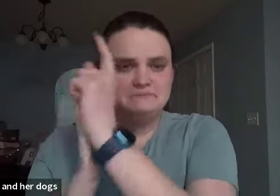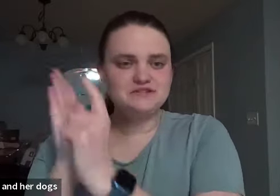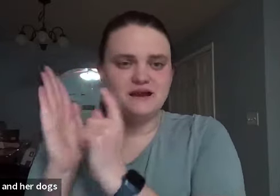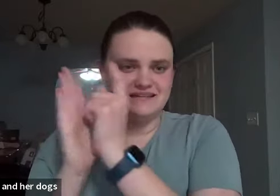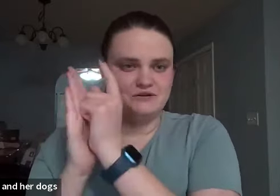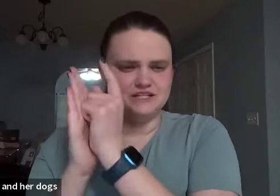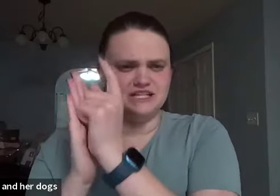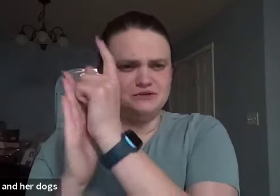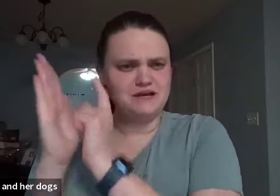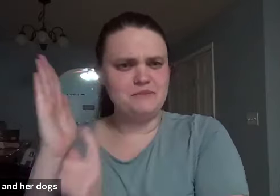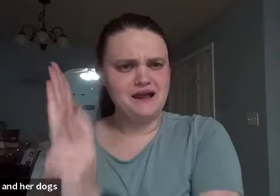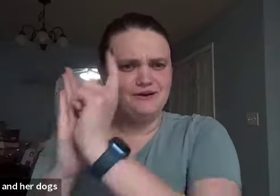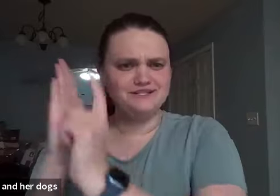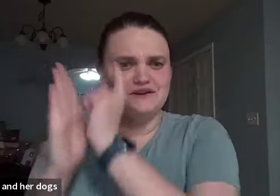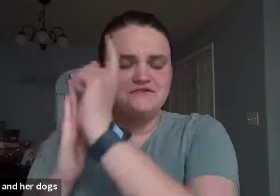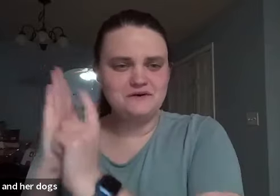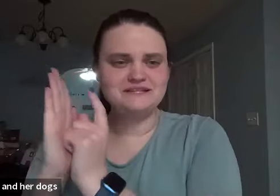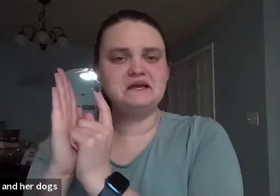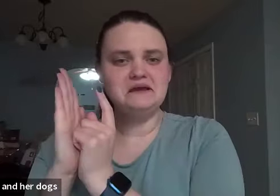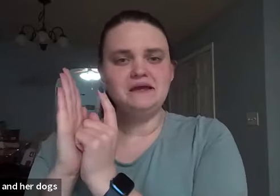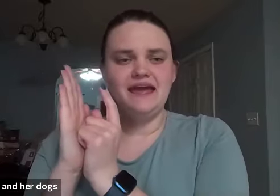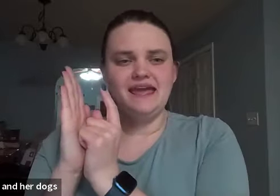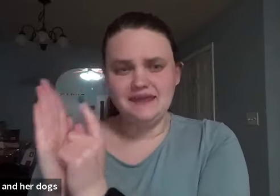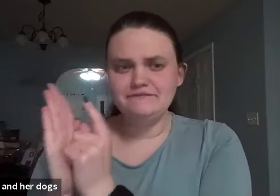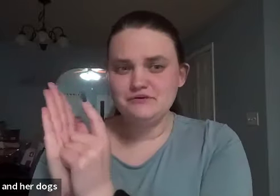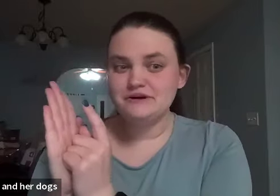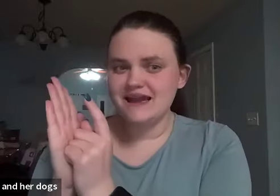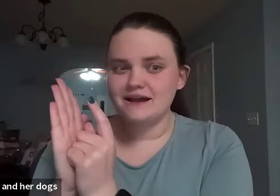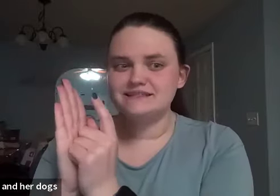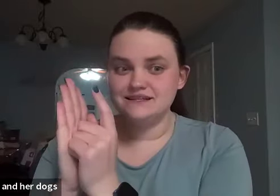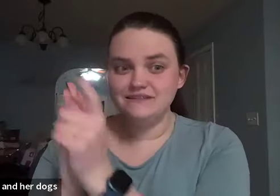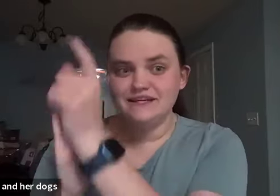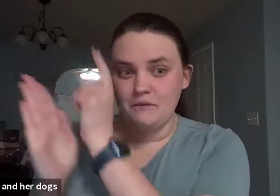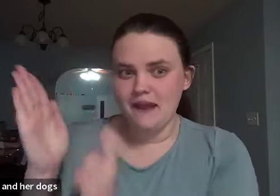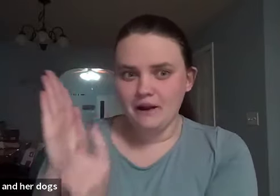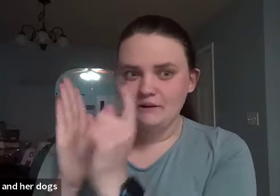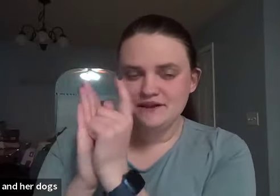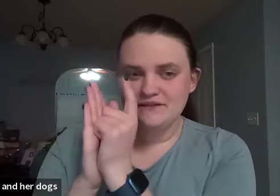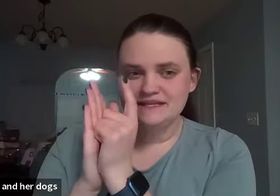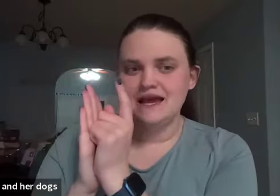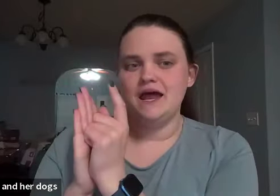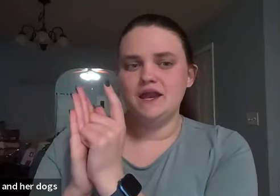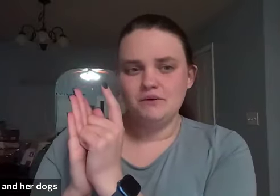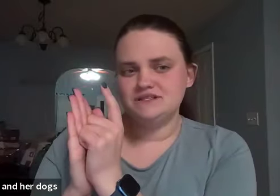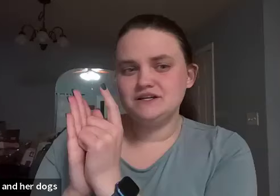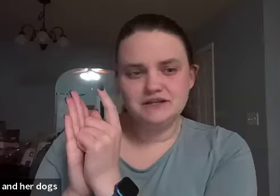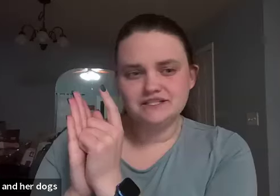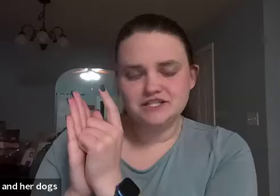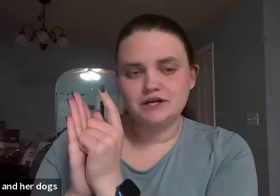People do ask that question. Do I go backwards? Do I go forwards? And I'm like, if you were to accidentally go backwards on this, no one's going to look at you and go,